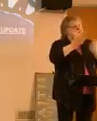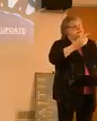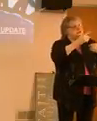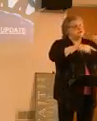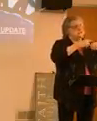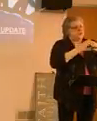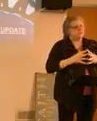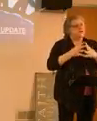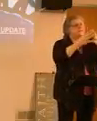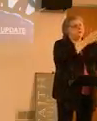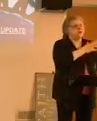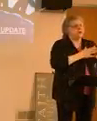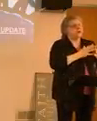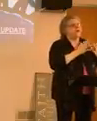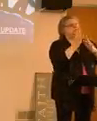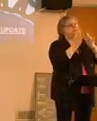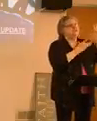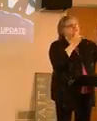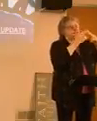Jesus' name, amen. Amen.